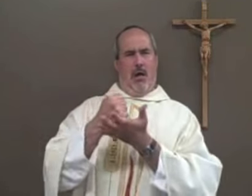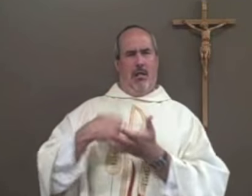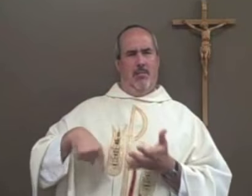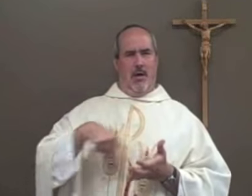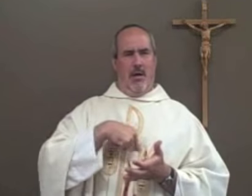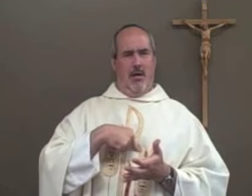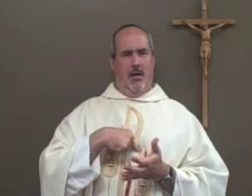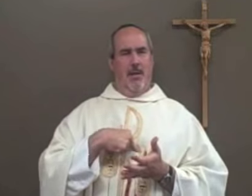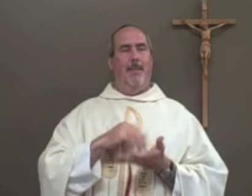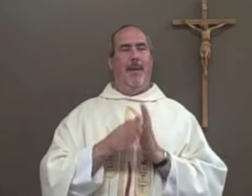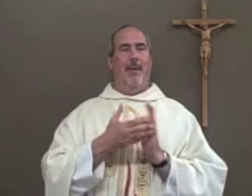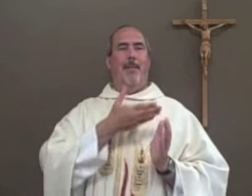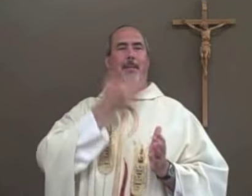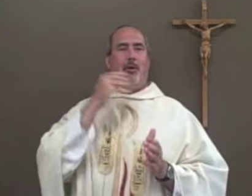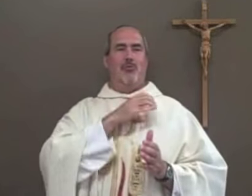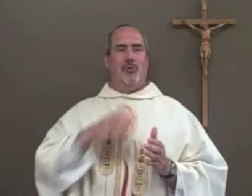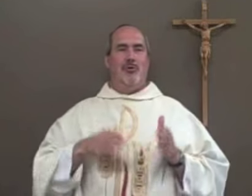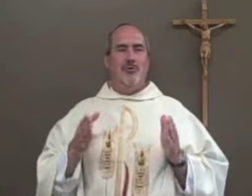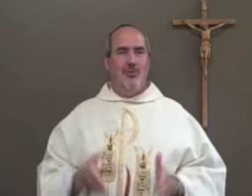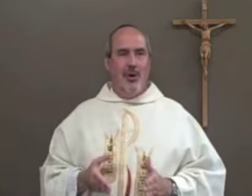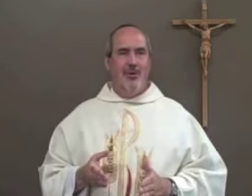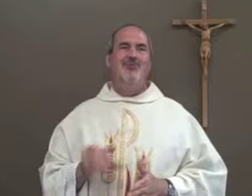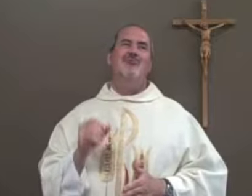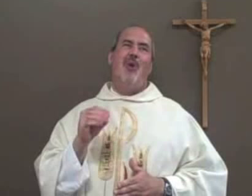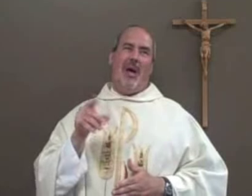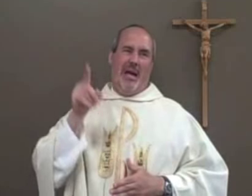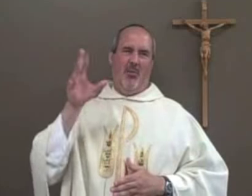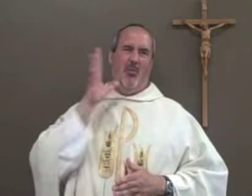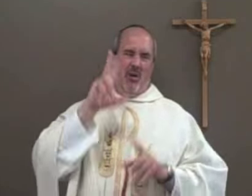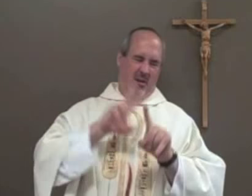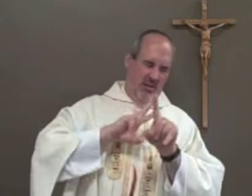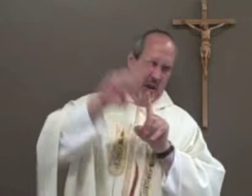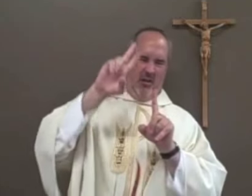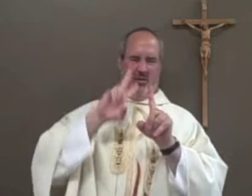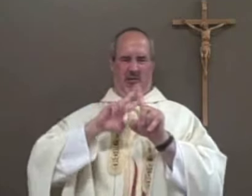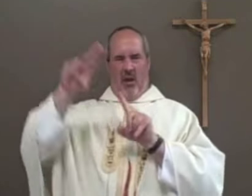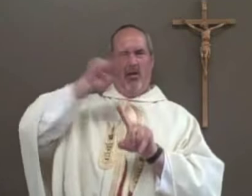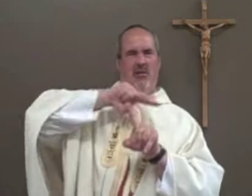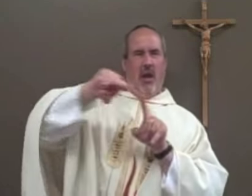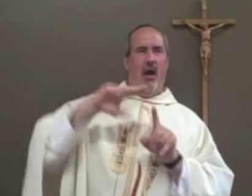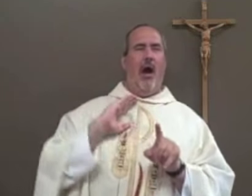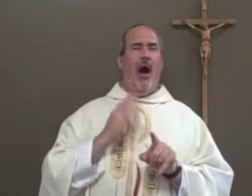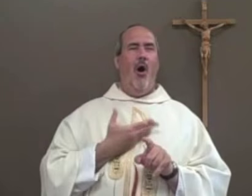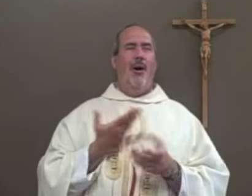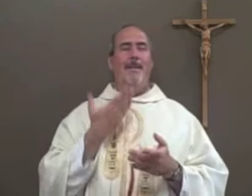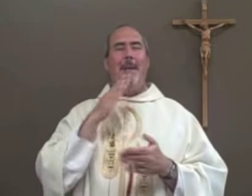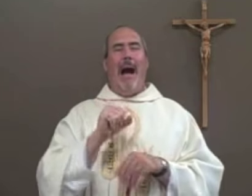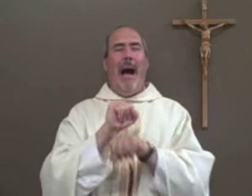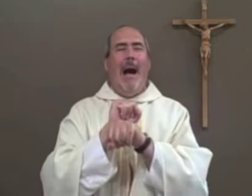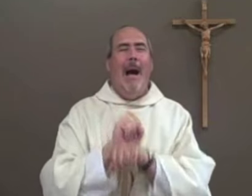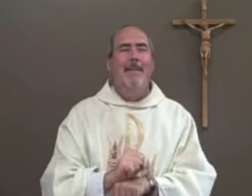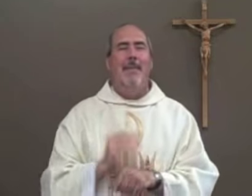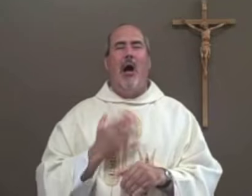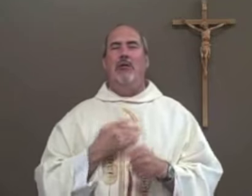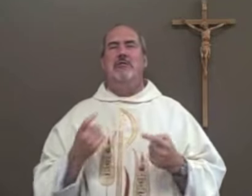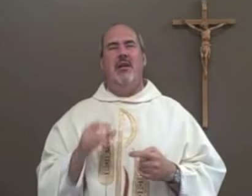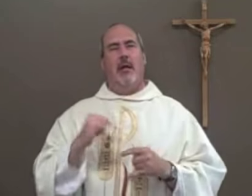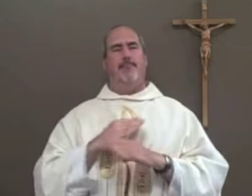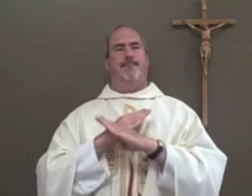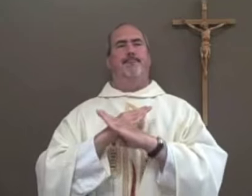Jesus says that God wants to help us become better Christians, so he will trim off our bad branches,